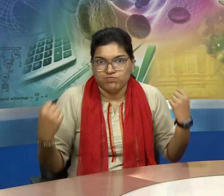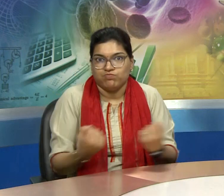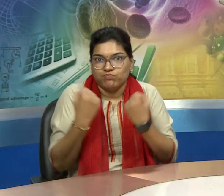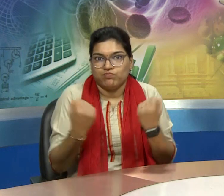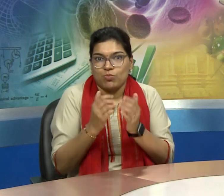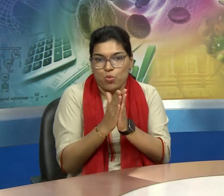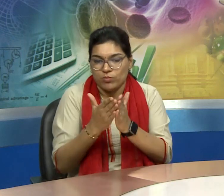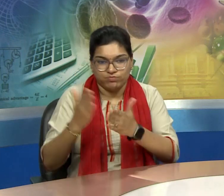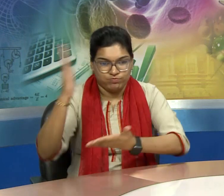work.